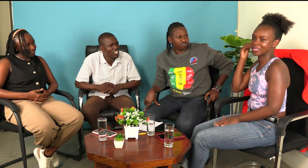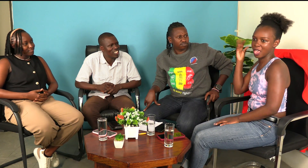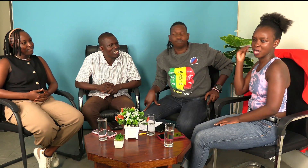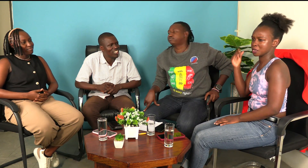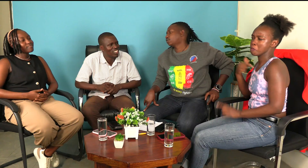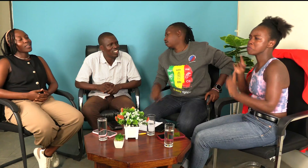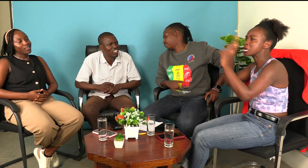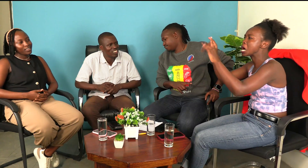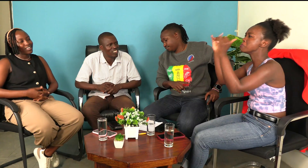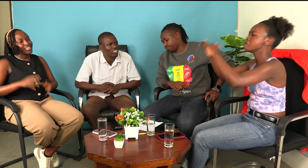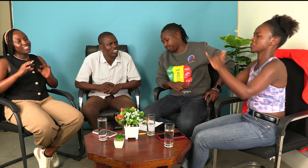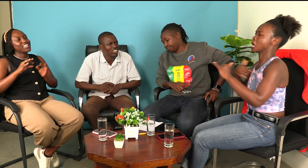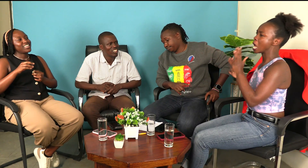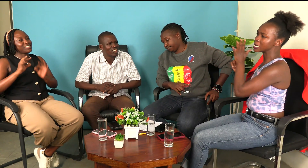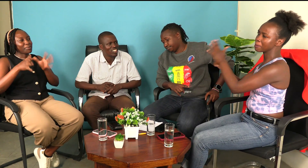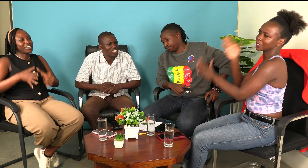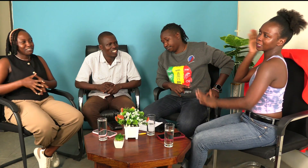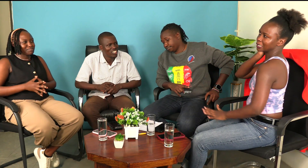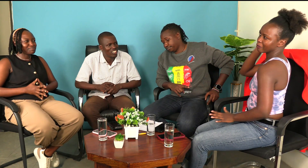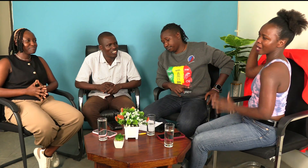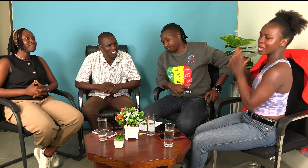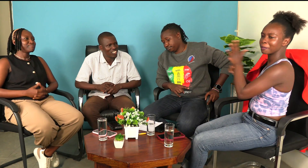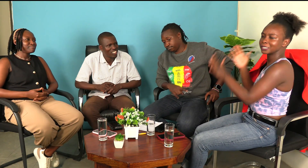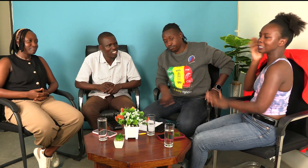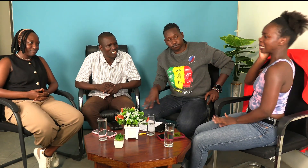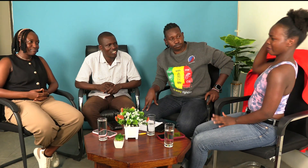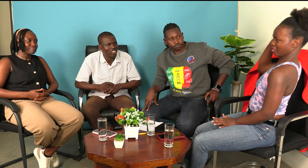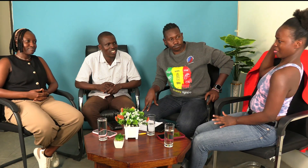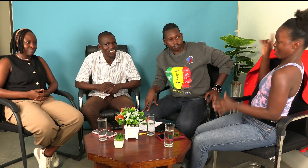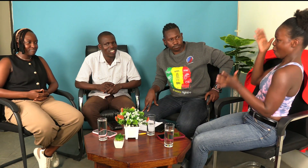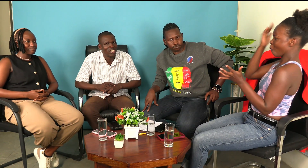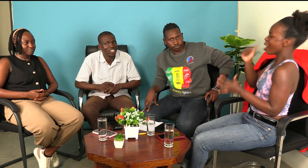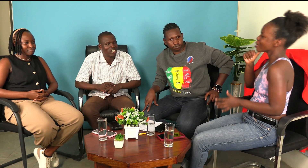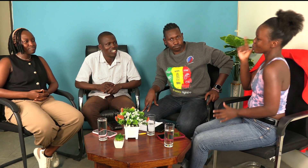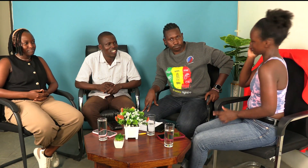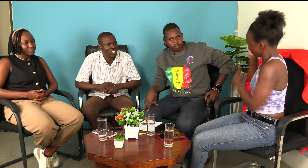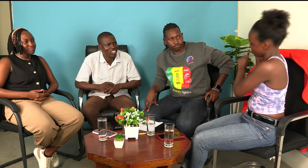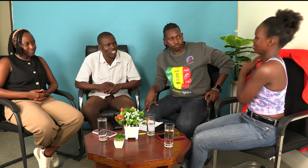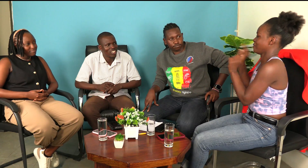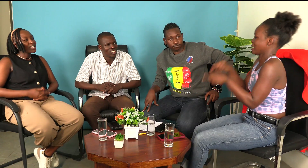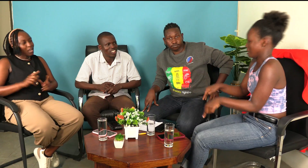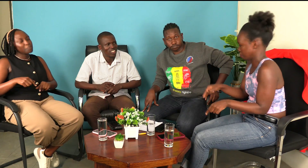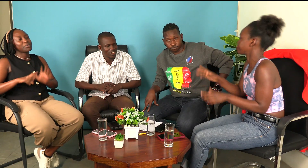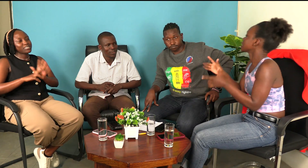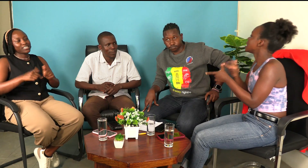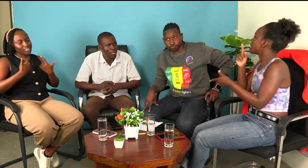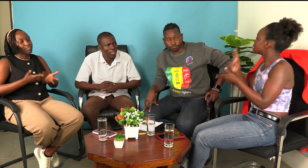that you're going to represent us, especially here in group. How are you representing us as deaf community? Do you even know what we're